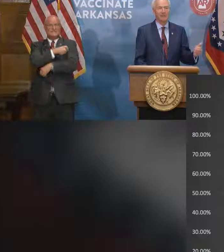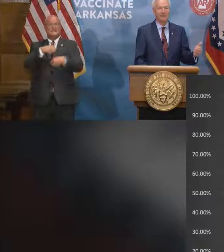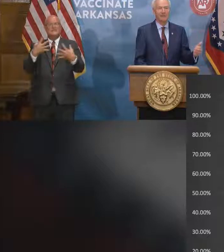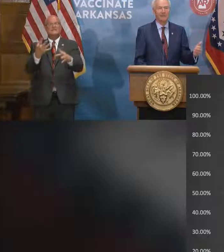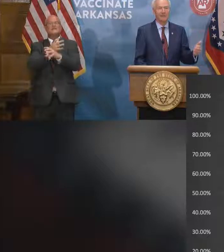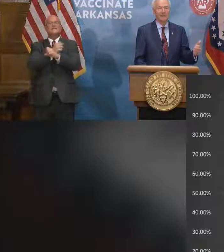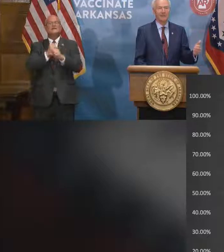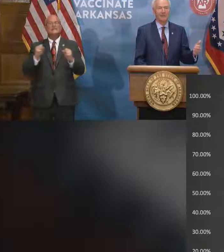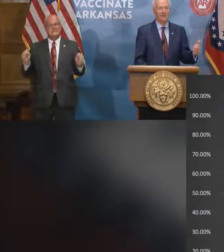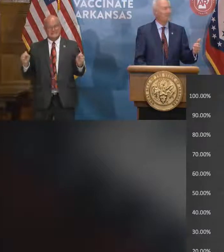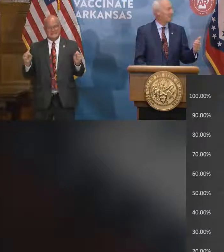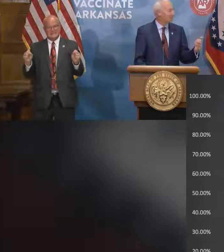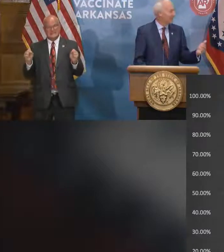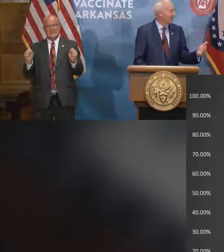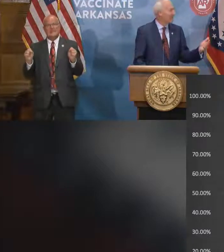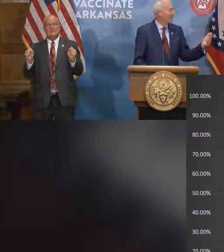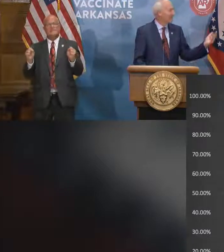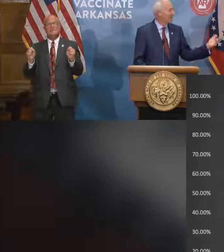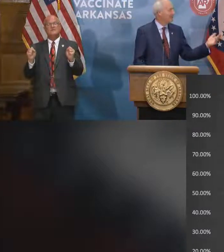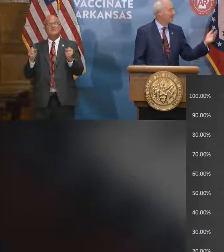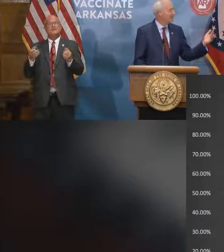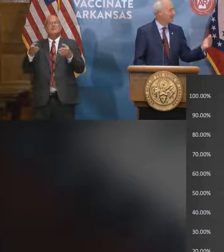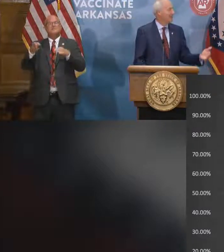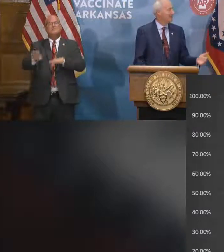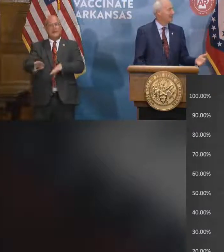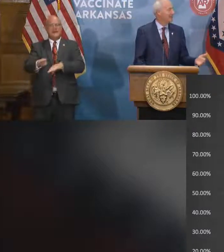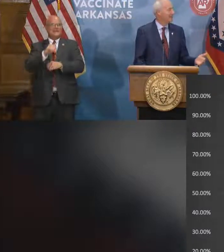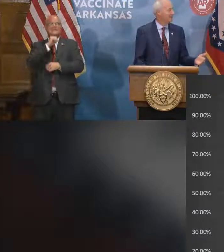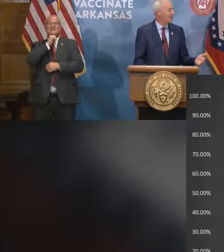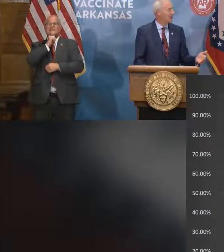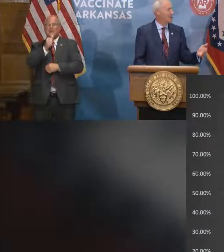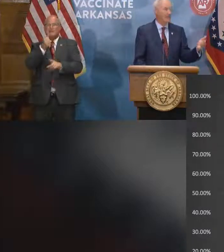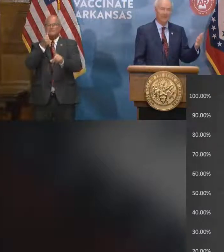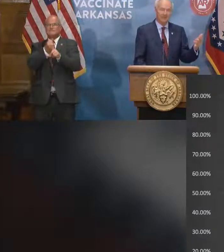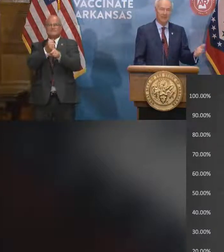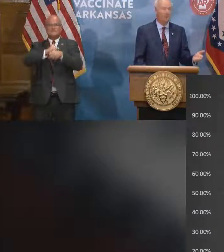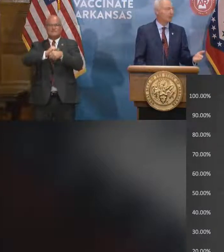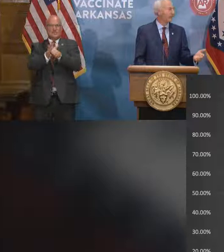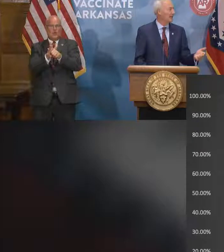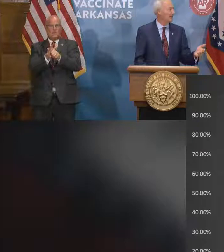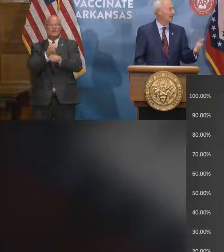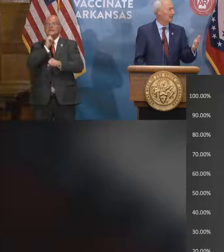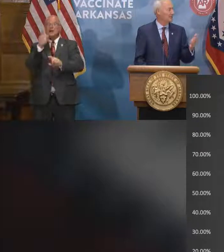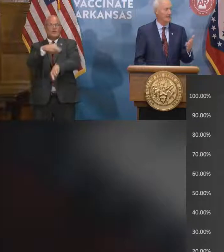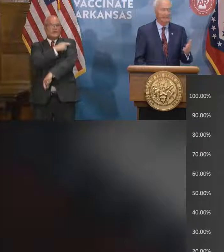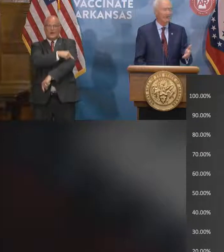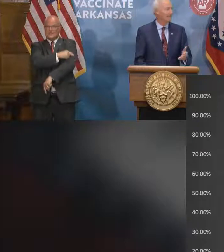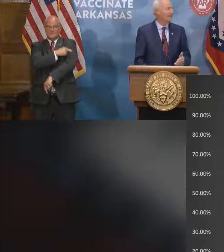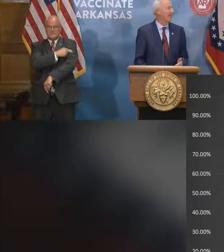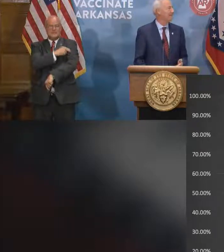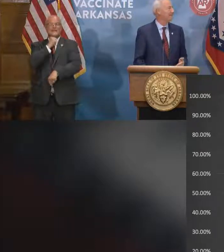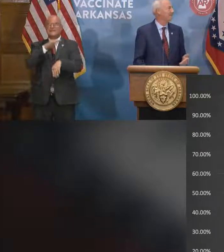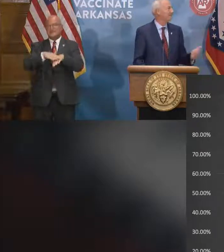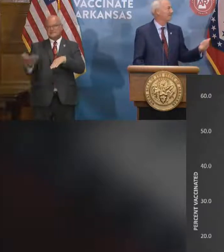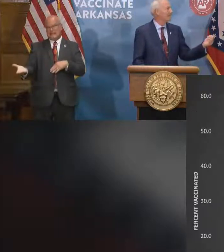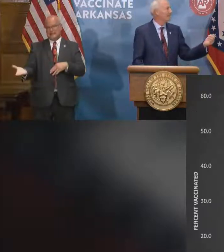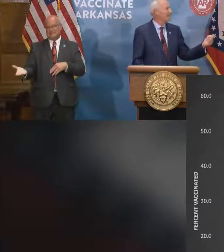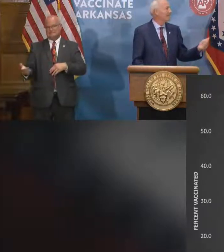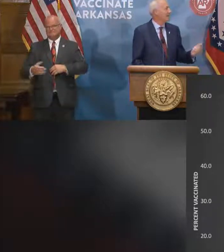a safer bet in terms of not getting COVID, not going to the hospital, and not dying.